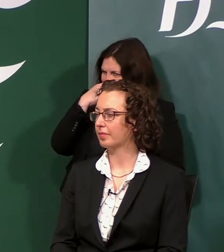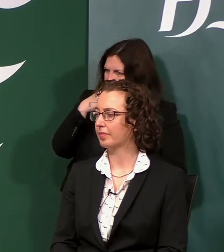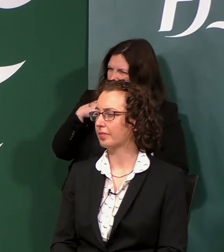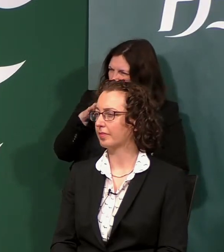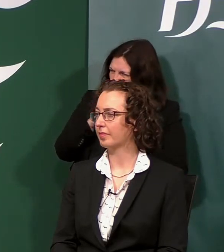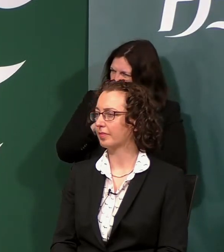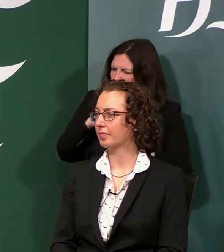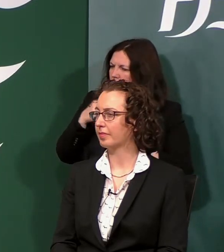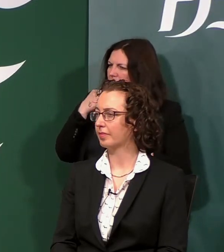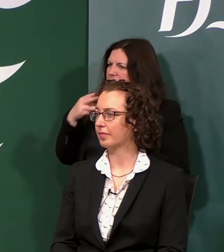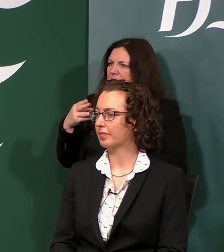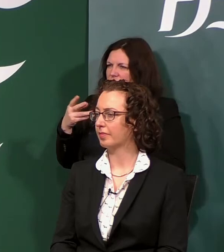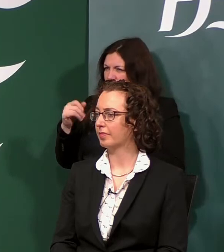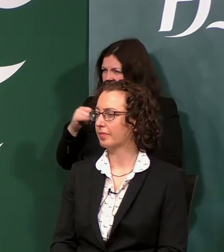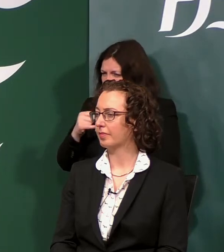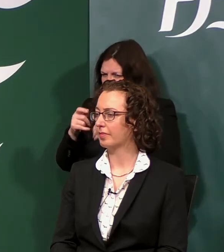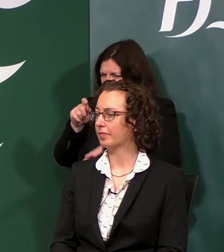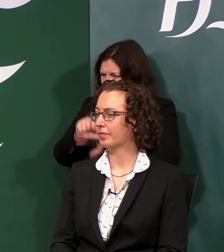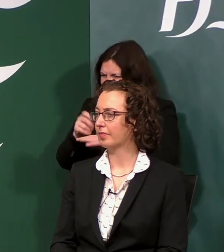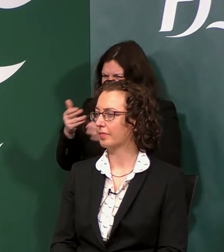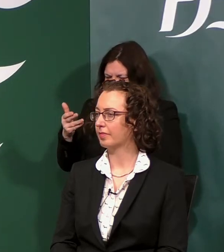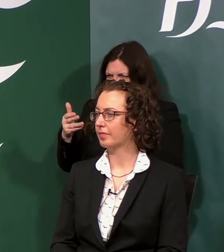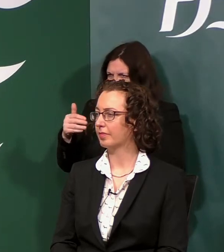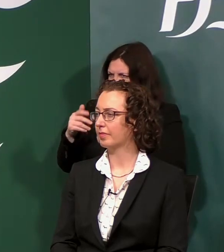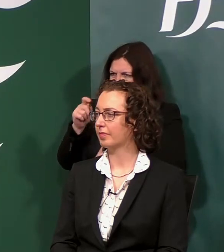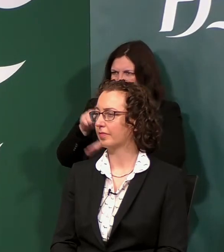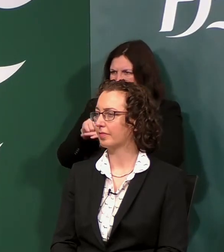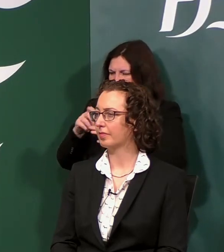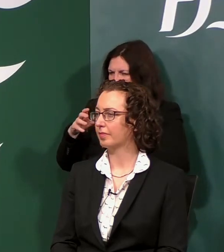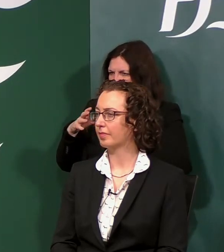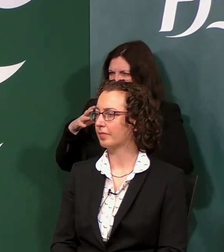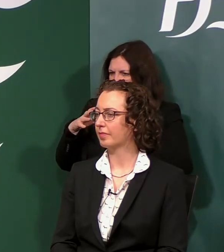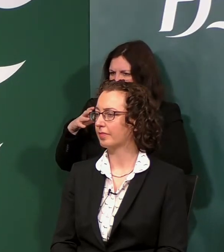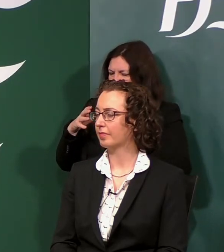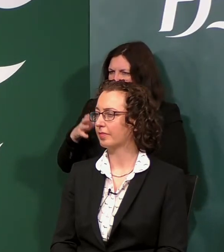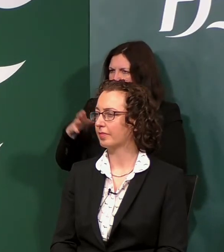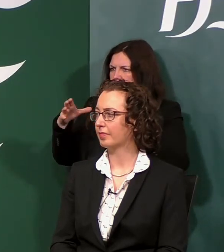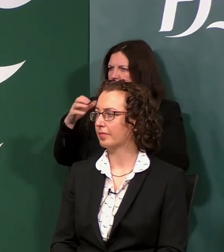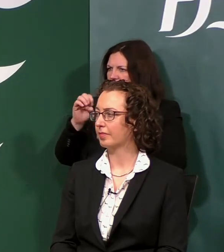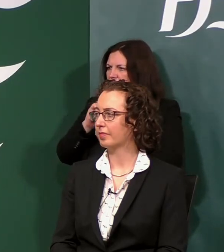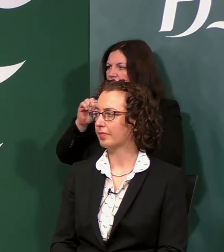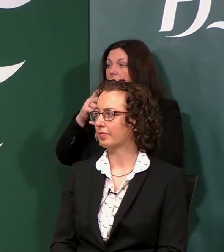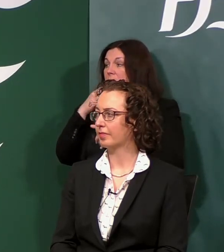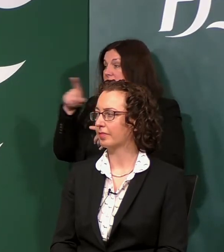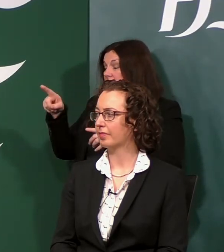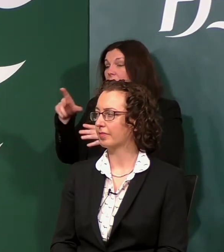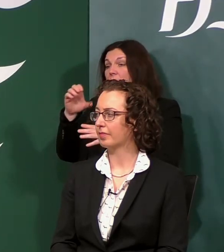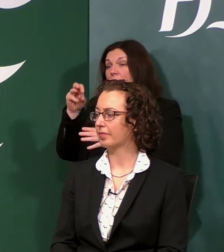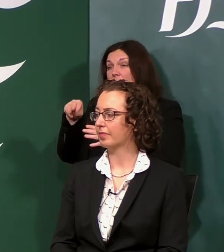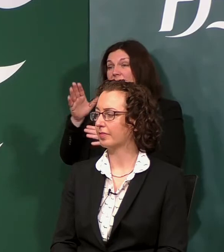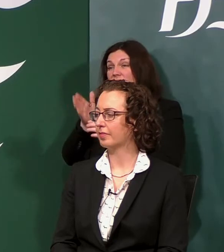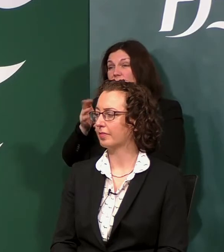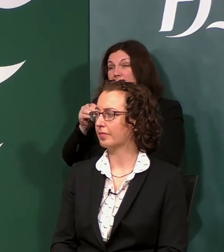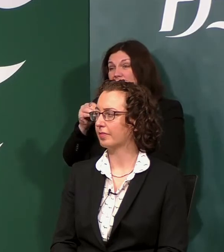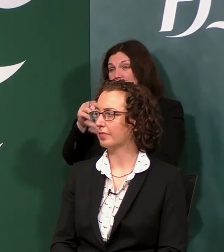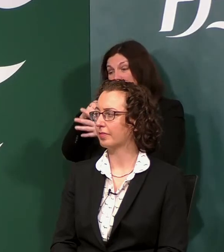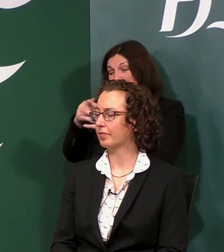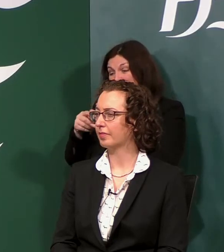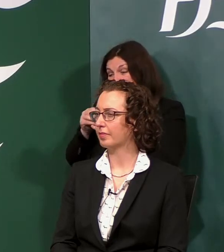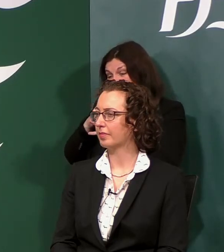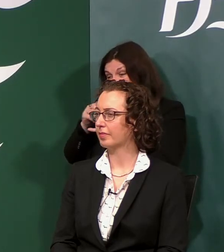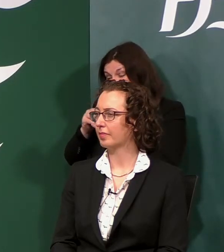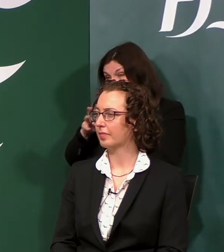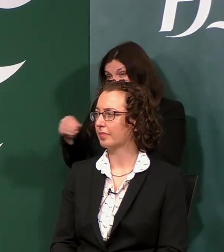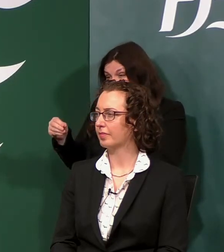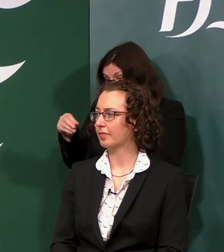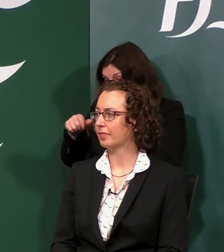how it's prioritised, and how we maximise that capacity. I think, as Colin has said, at the moment, the modelling isn't at a stage where you can say that the demand will be